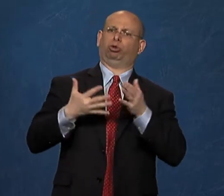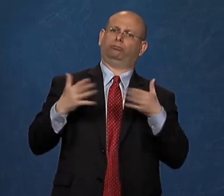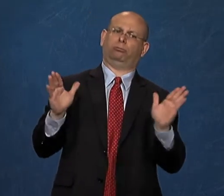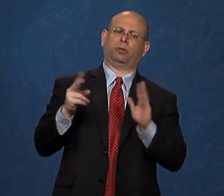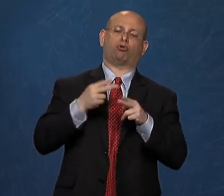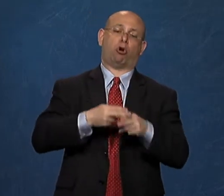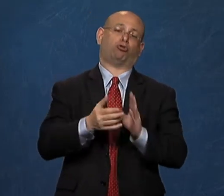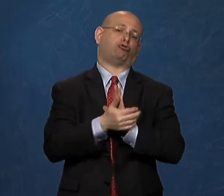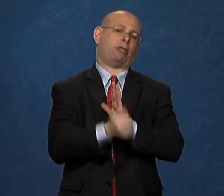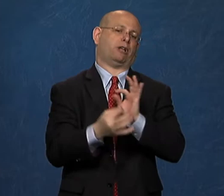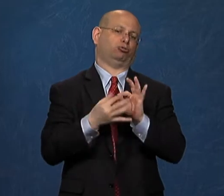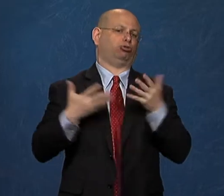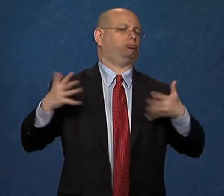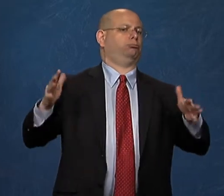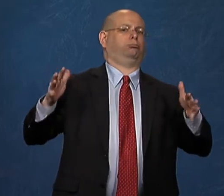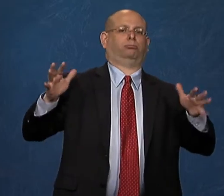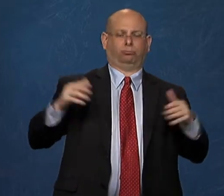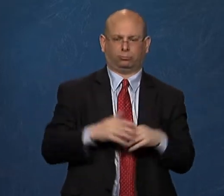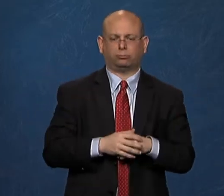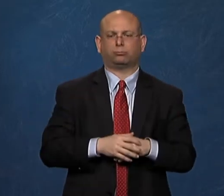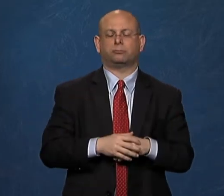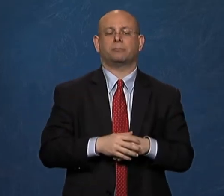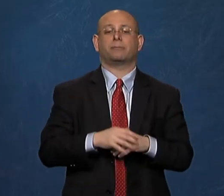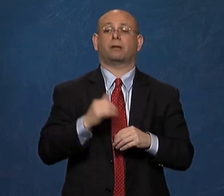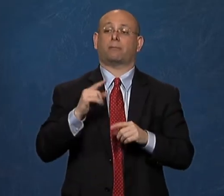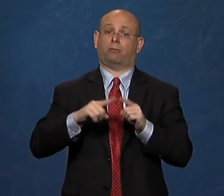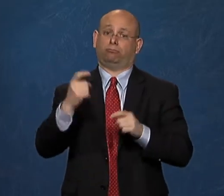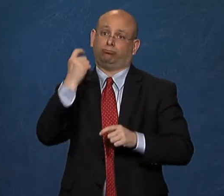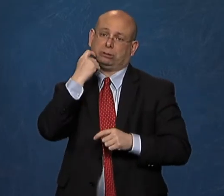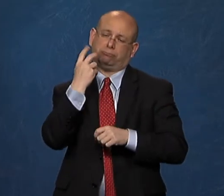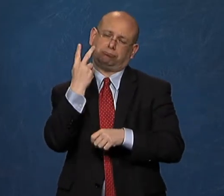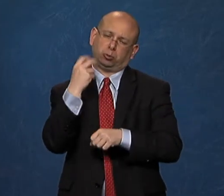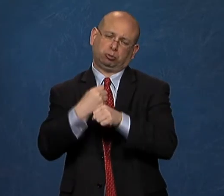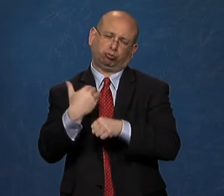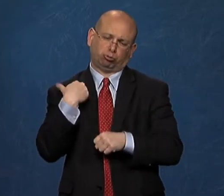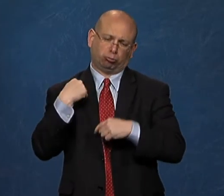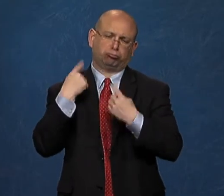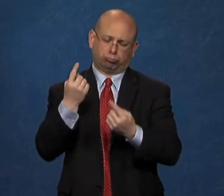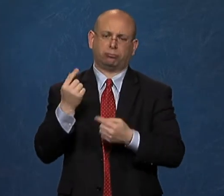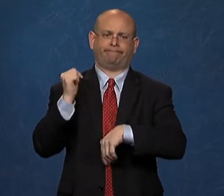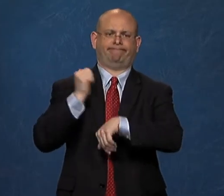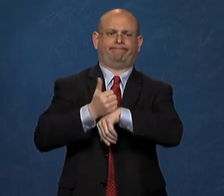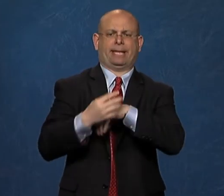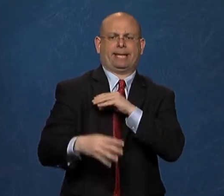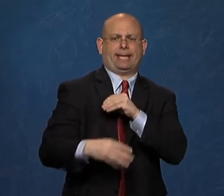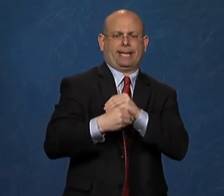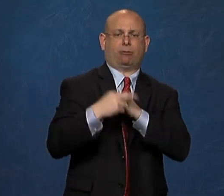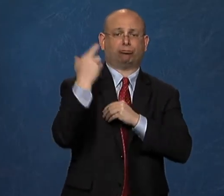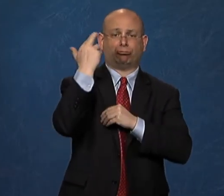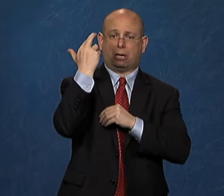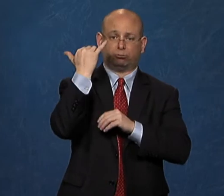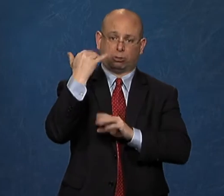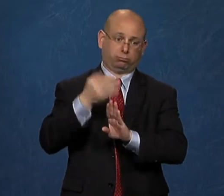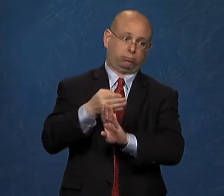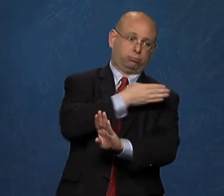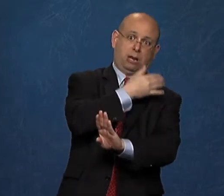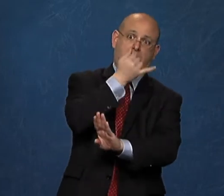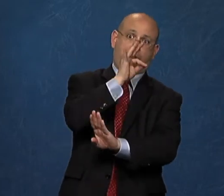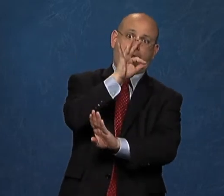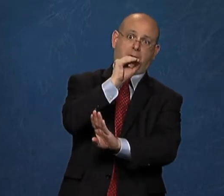been the case, interpreters in general were considered to be part of those reasonable accommodations as long as they were qualified. Now, a couple of years ago, there was further language